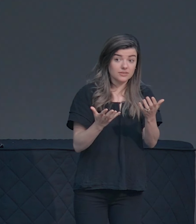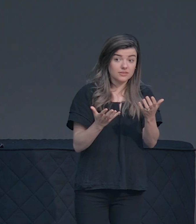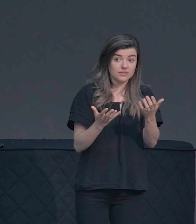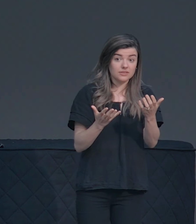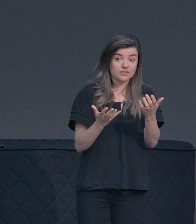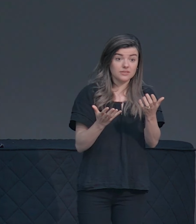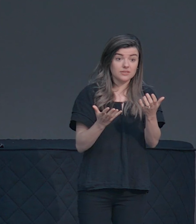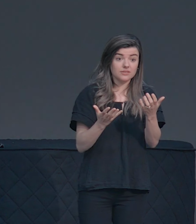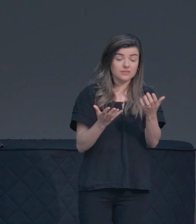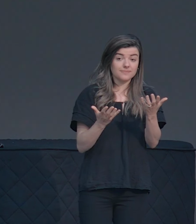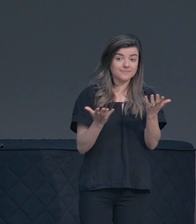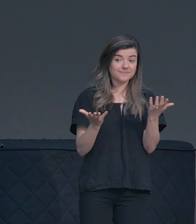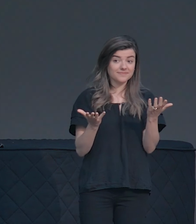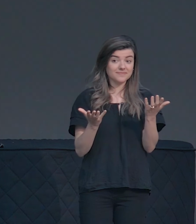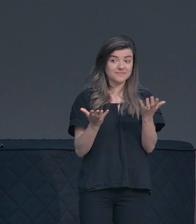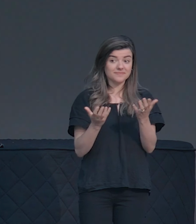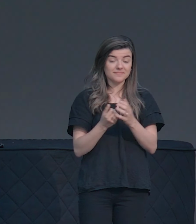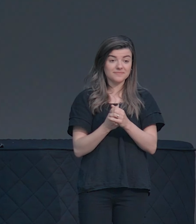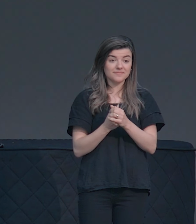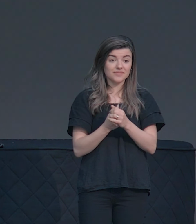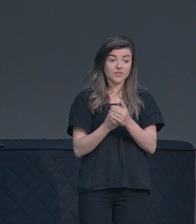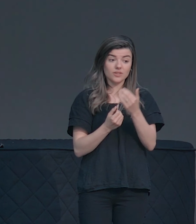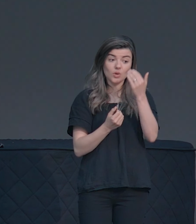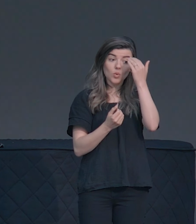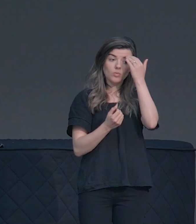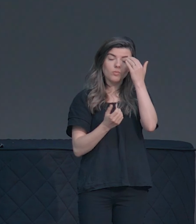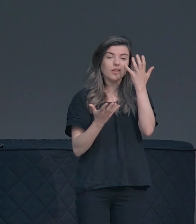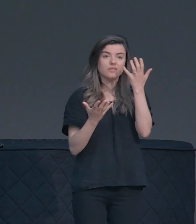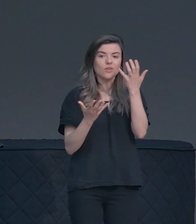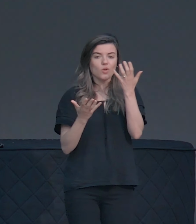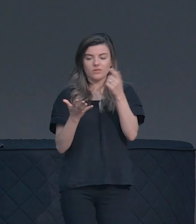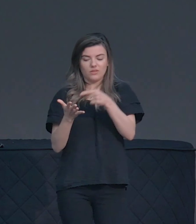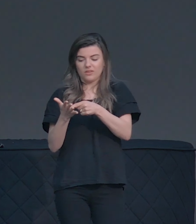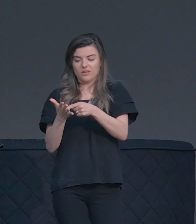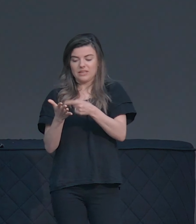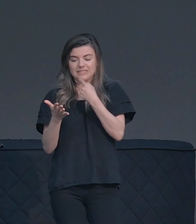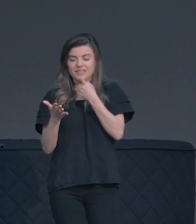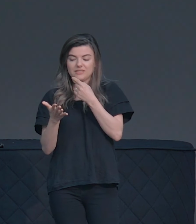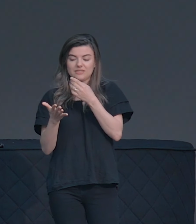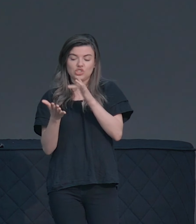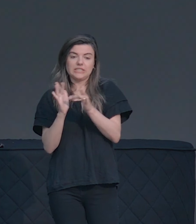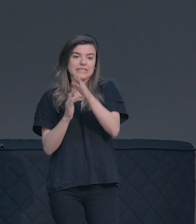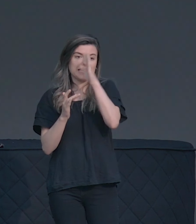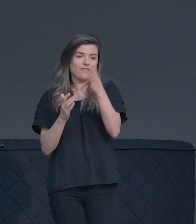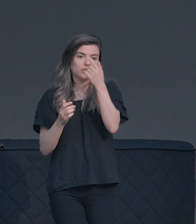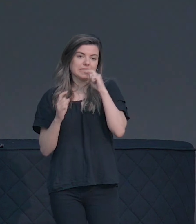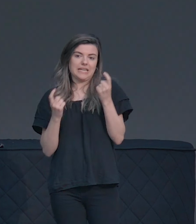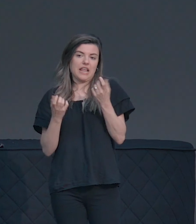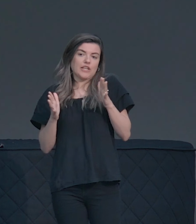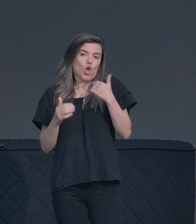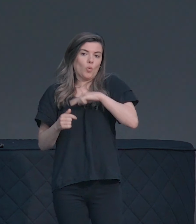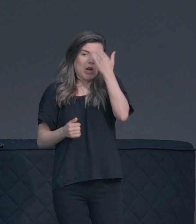Well, we know that Jesus never gave in to sin.